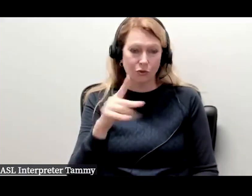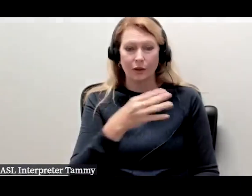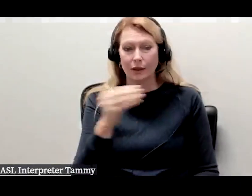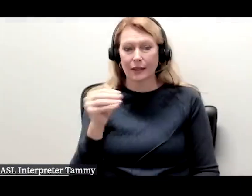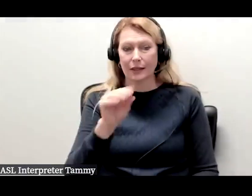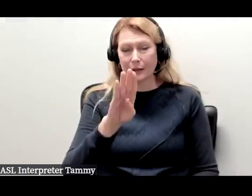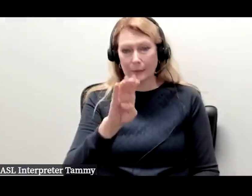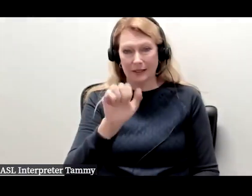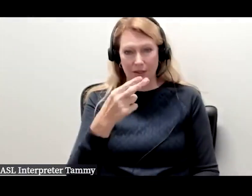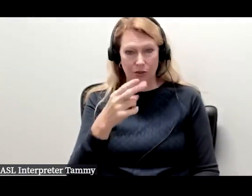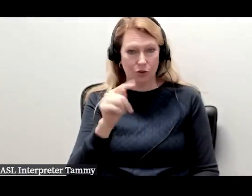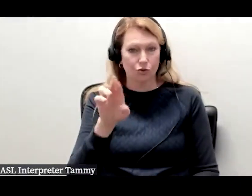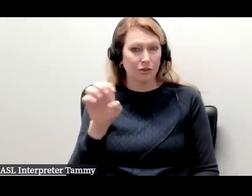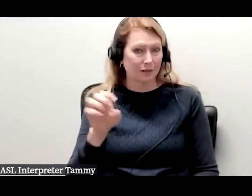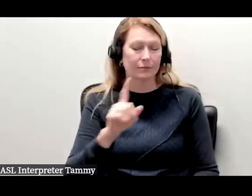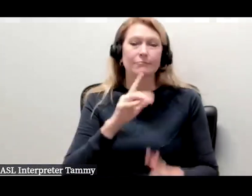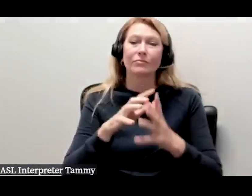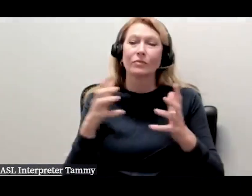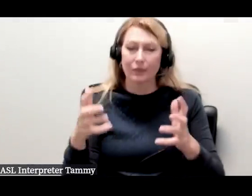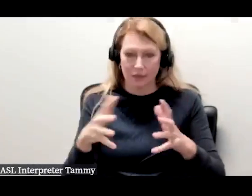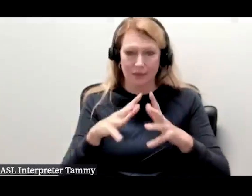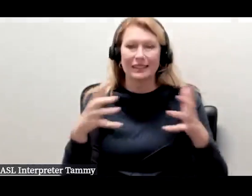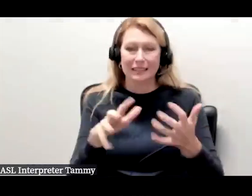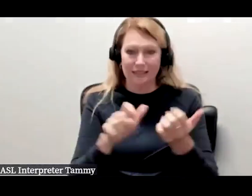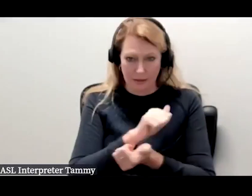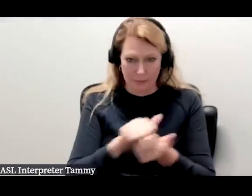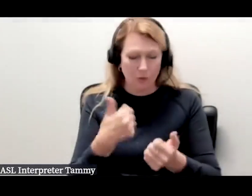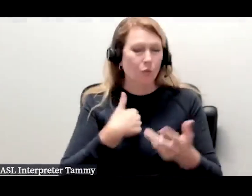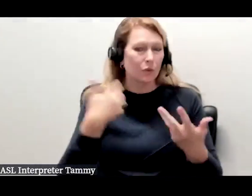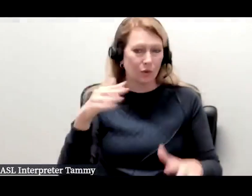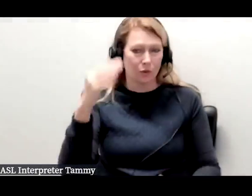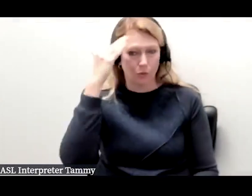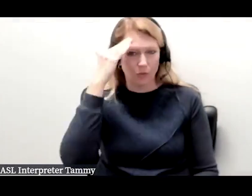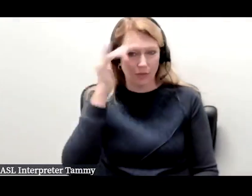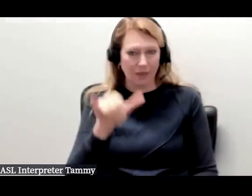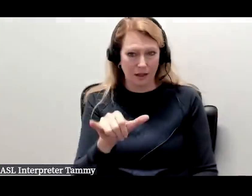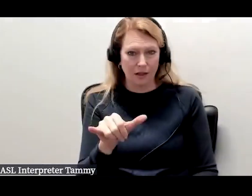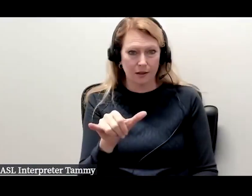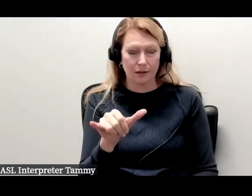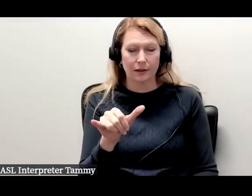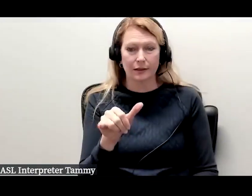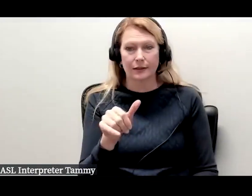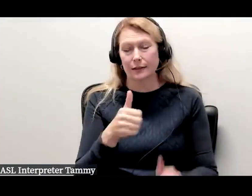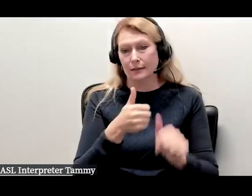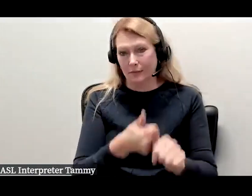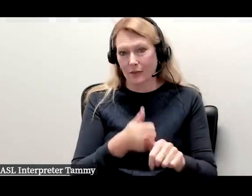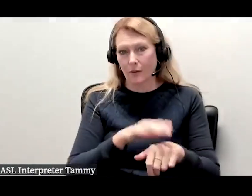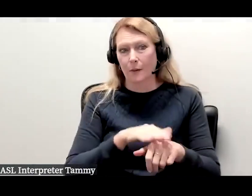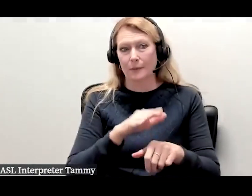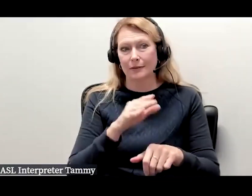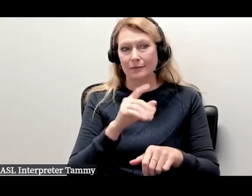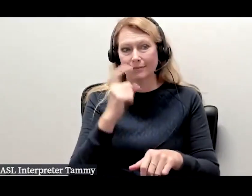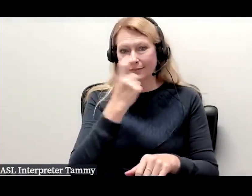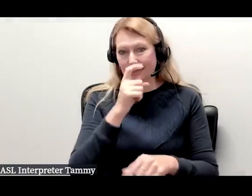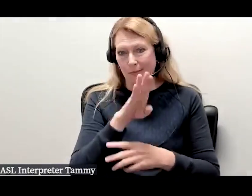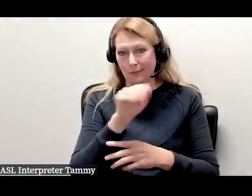It suffered extensive damage. And we kind of knew that just based on the eyeball test we've been